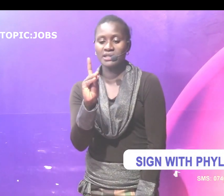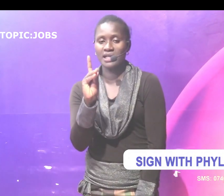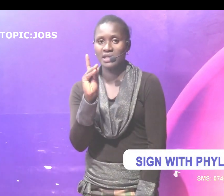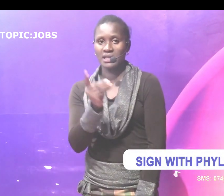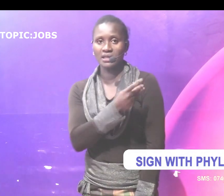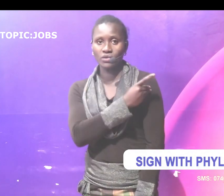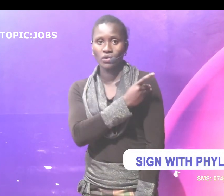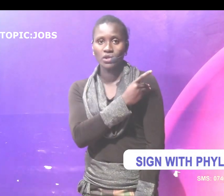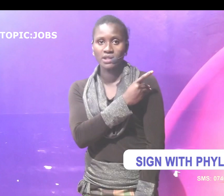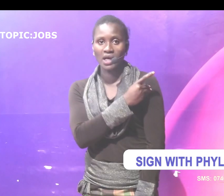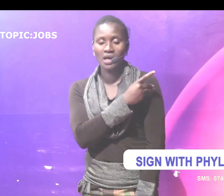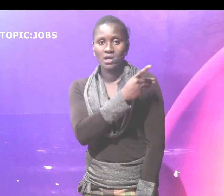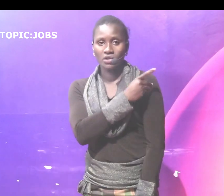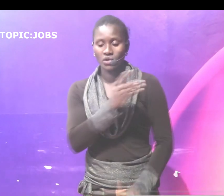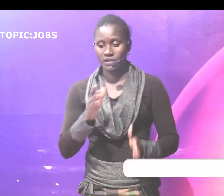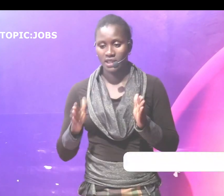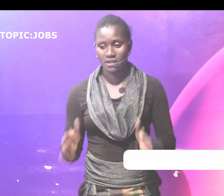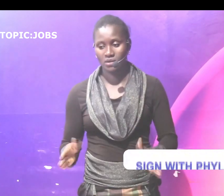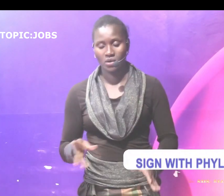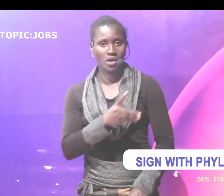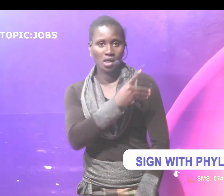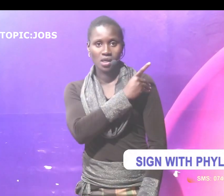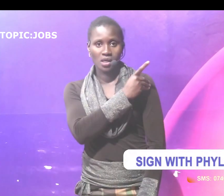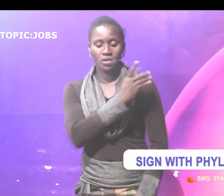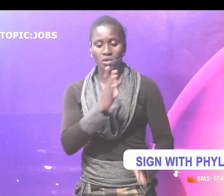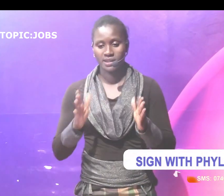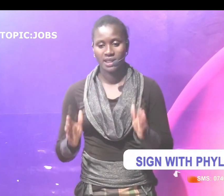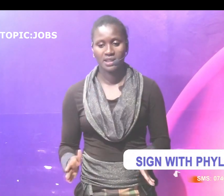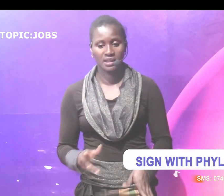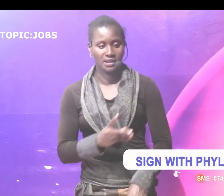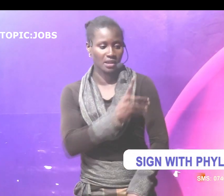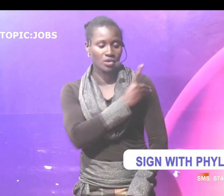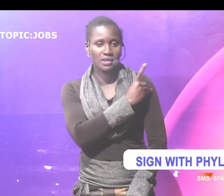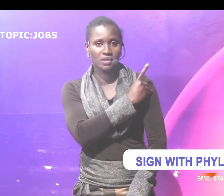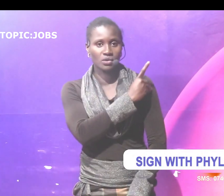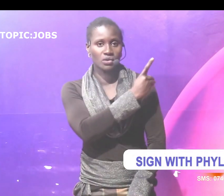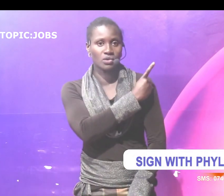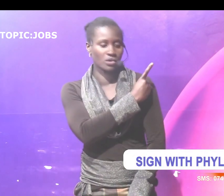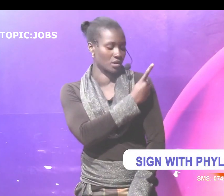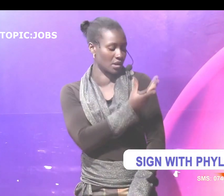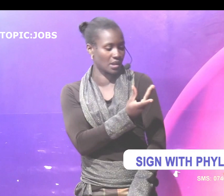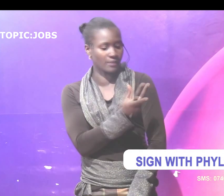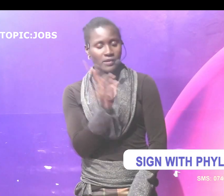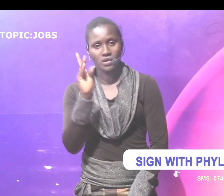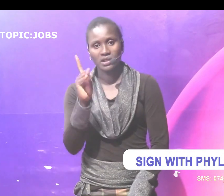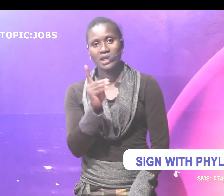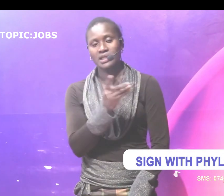D. So doctor, doctor, or doctor, it is a doctor. So using a letter D